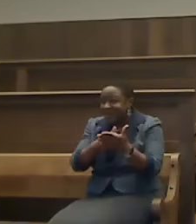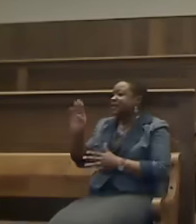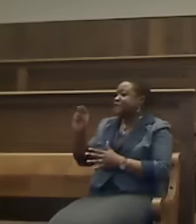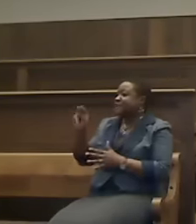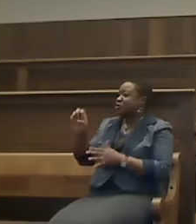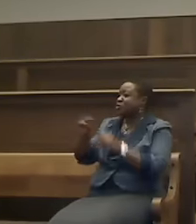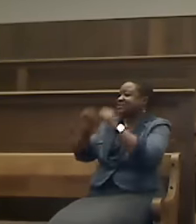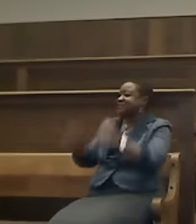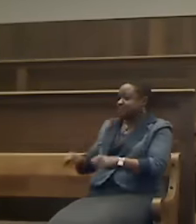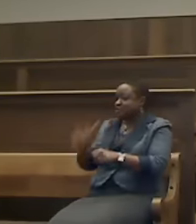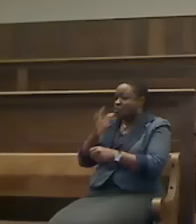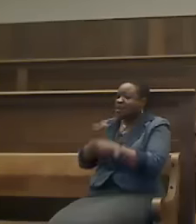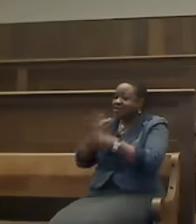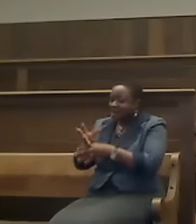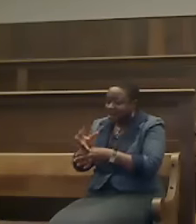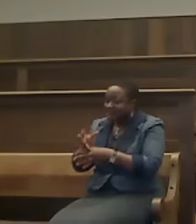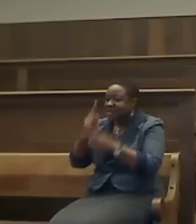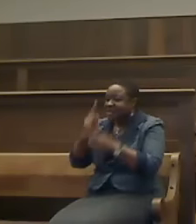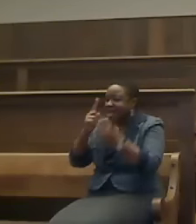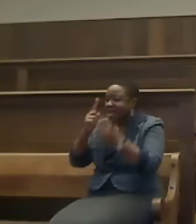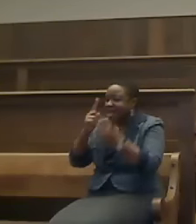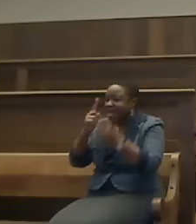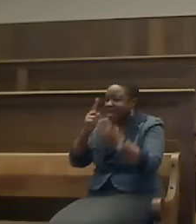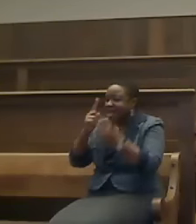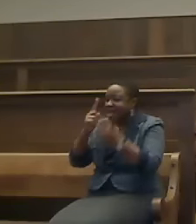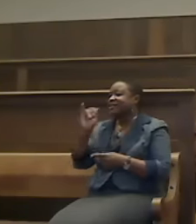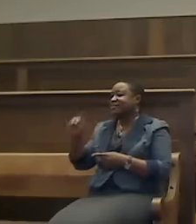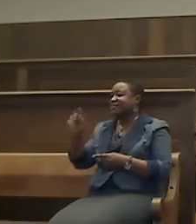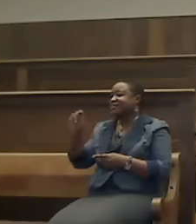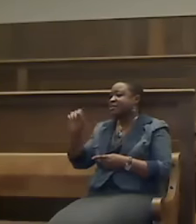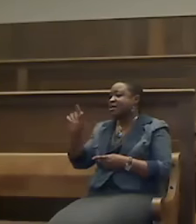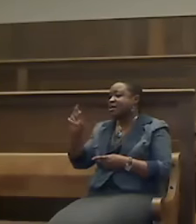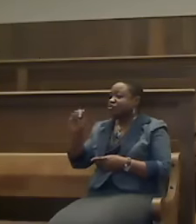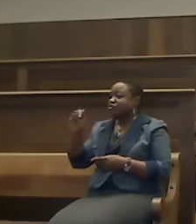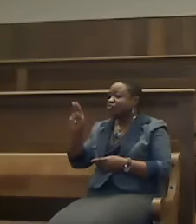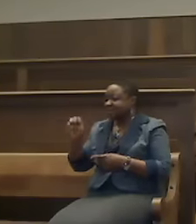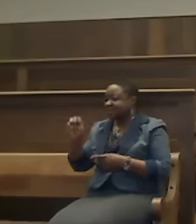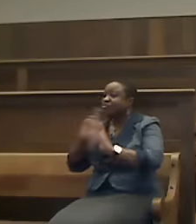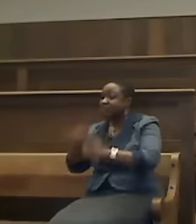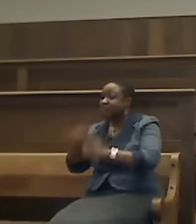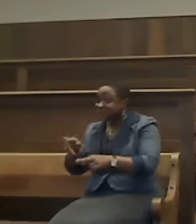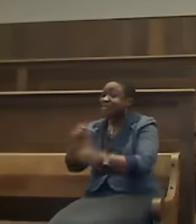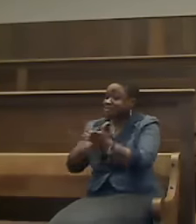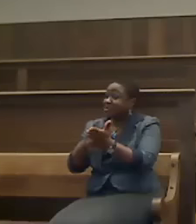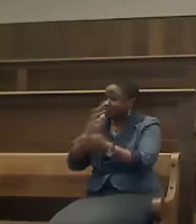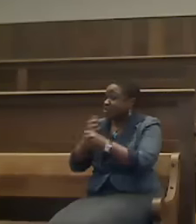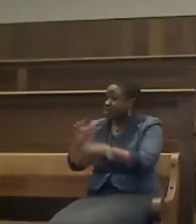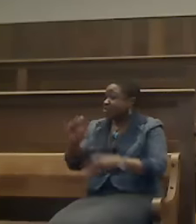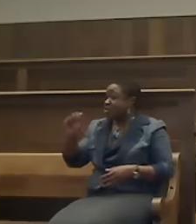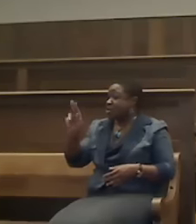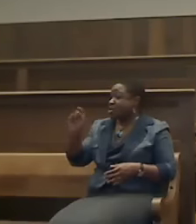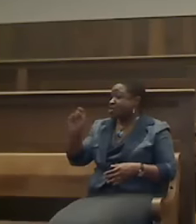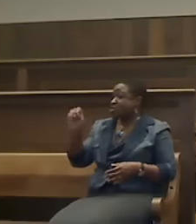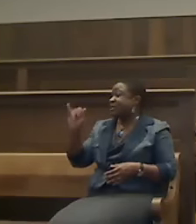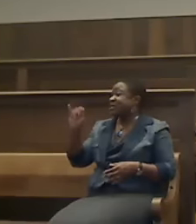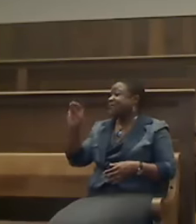create allergic or food intolerance reactions, and in some cases, autoimmune disease. And leaky gut